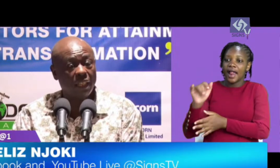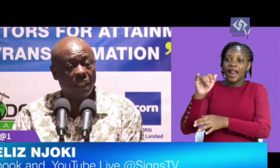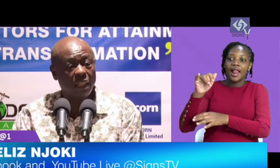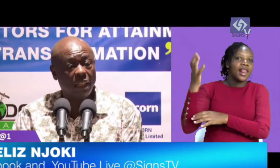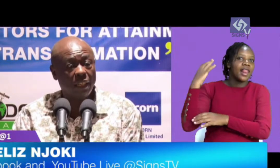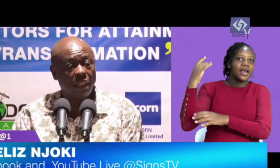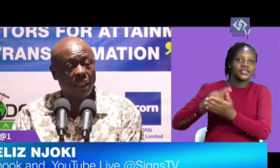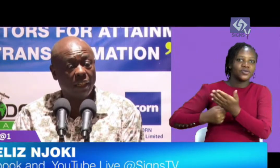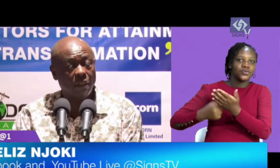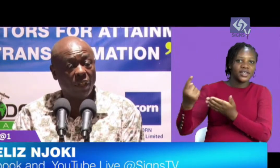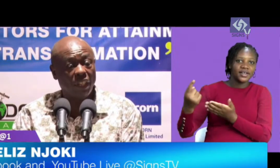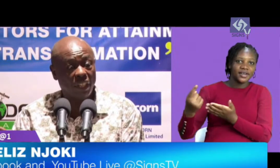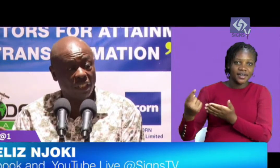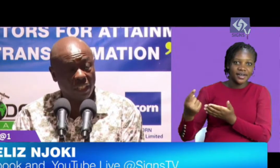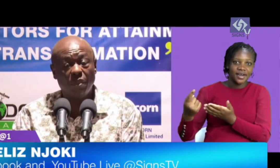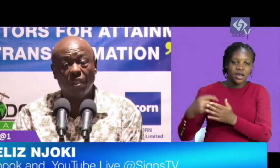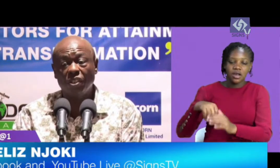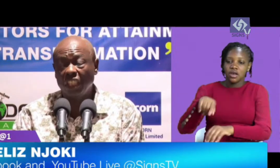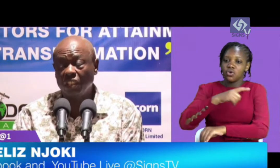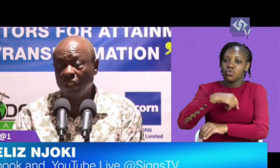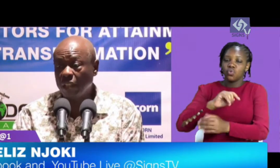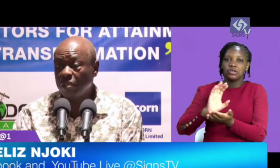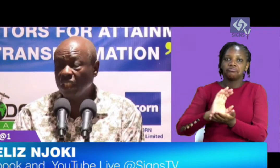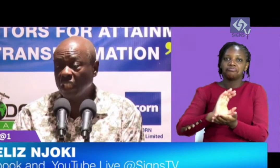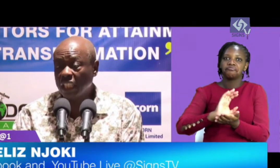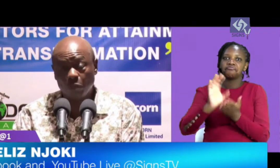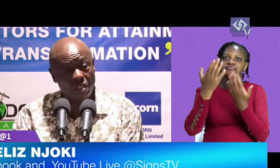week, we released 10 billion